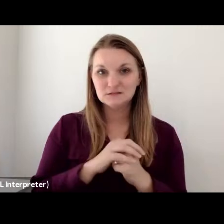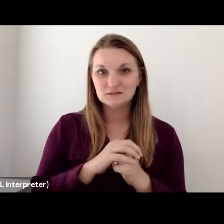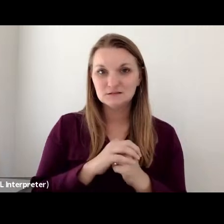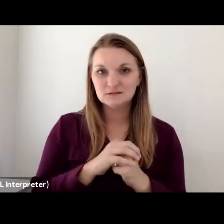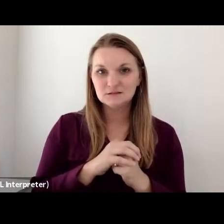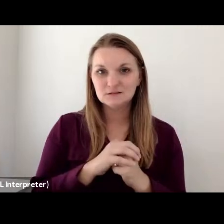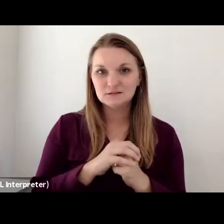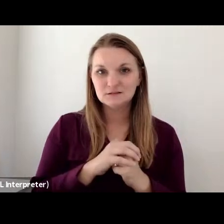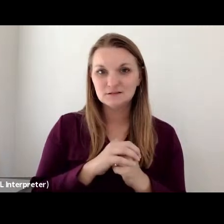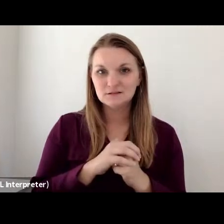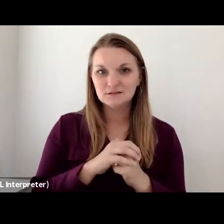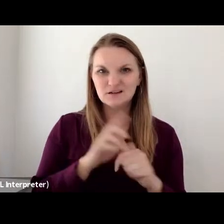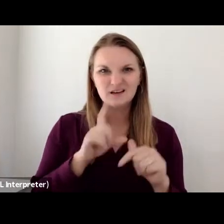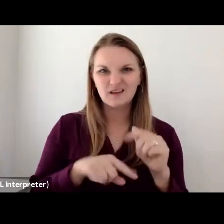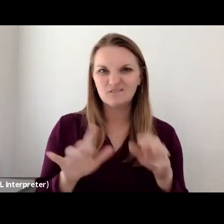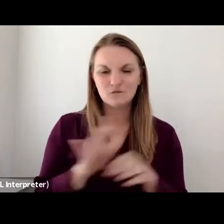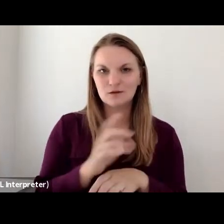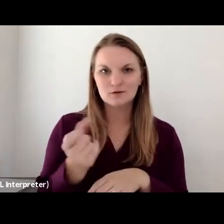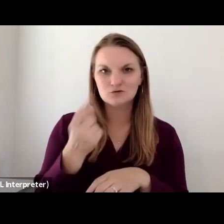and